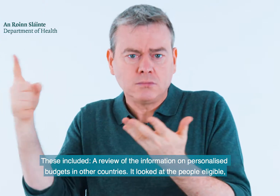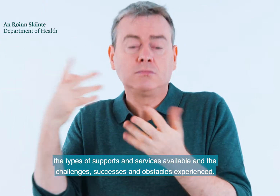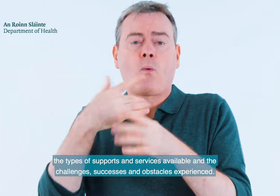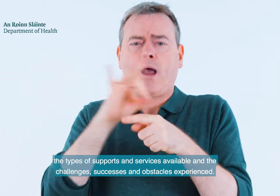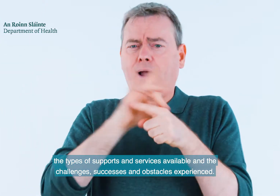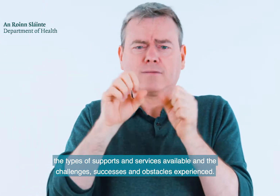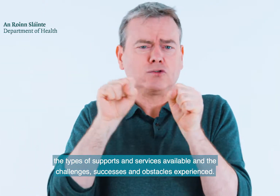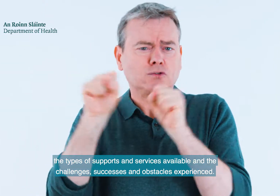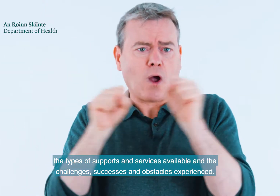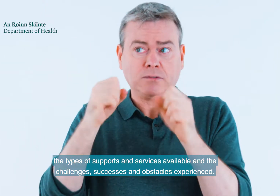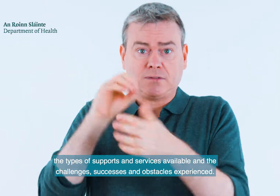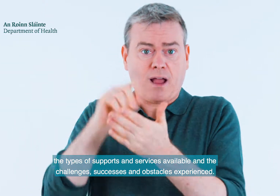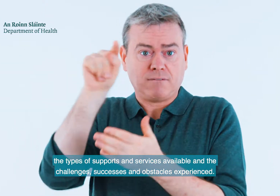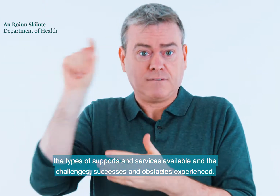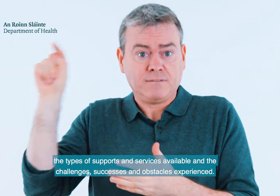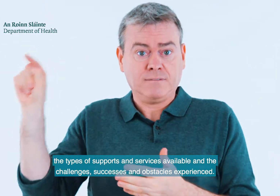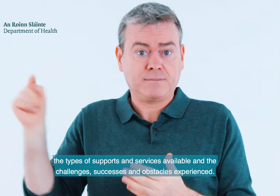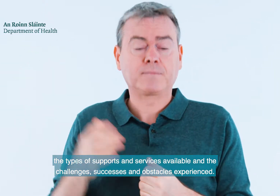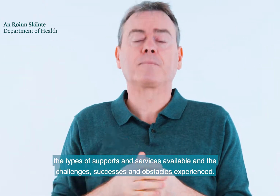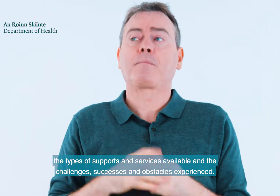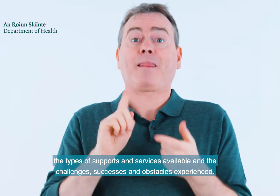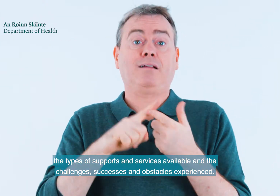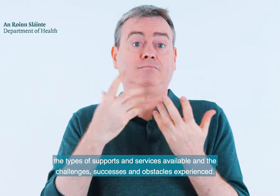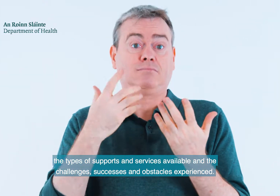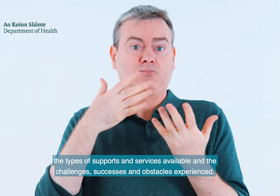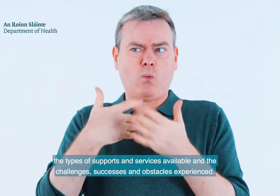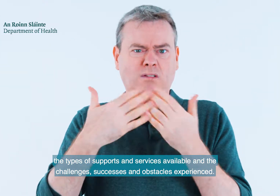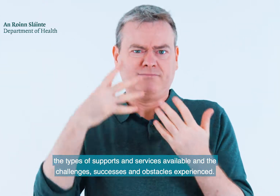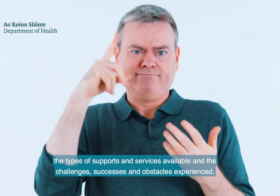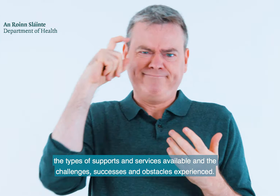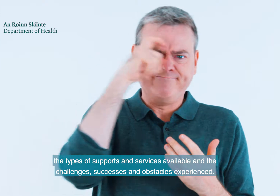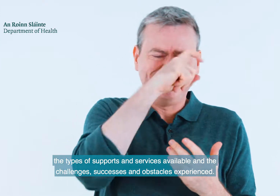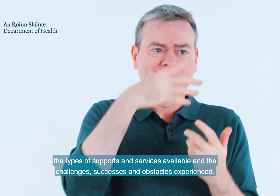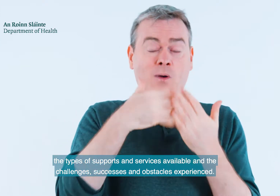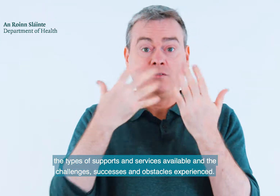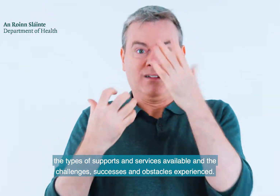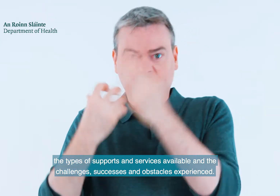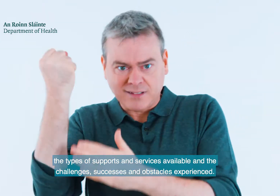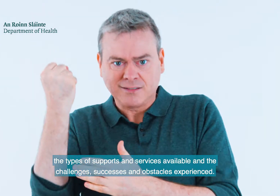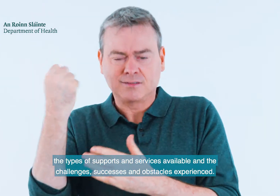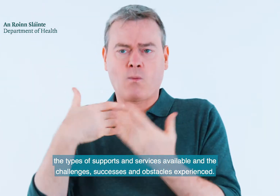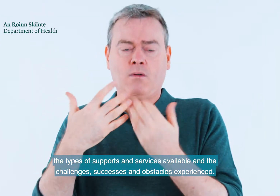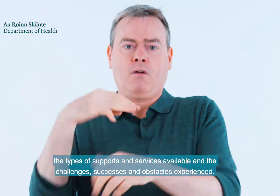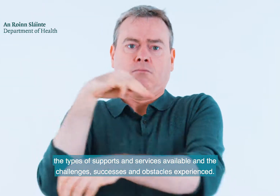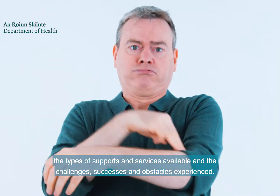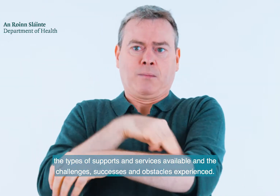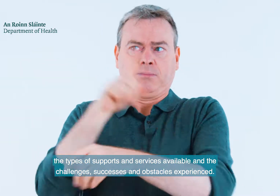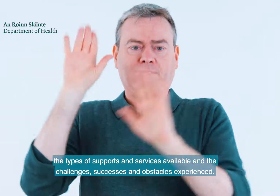the types of supports and services available, and the challenges, successes, and obstacles experienced.